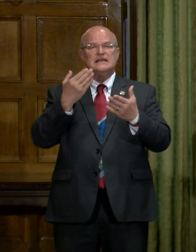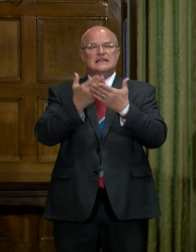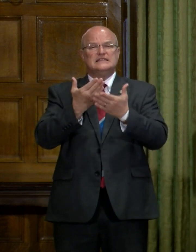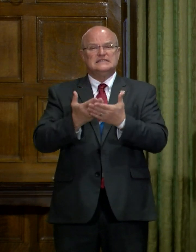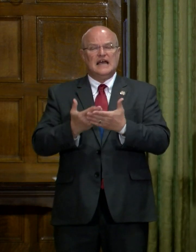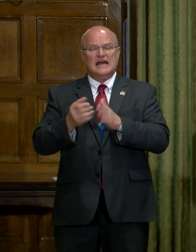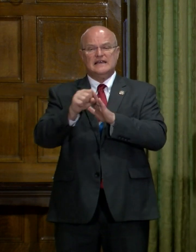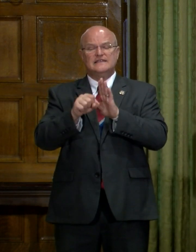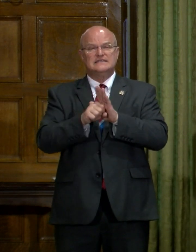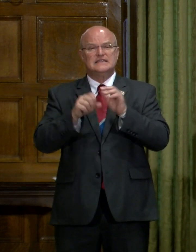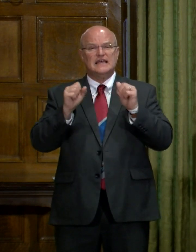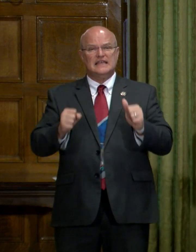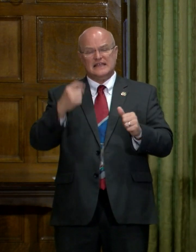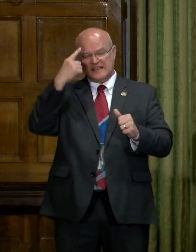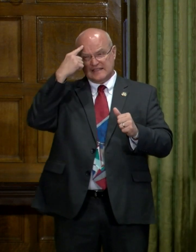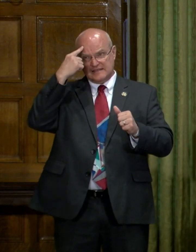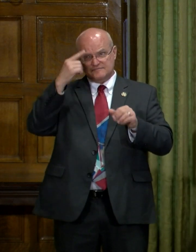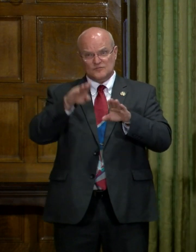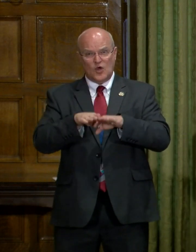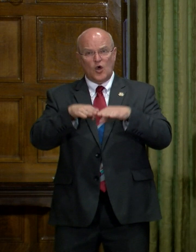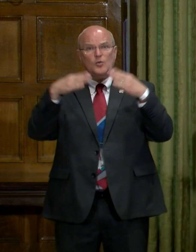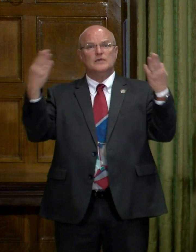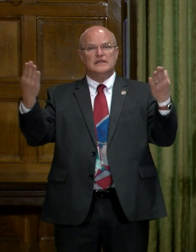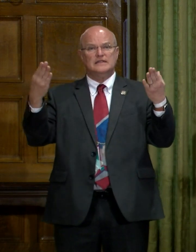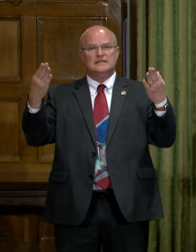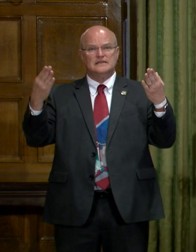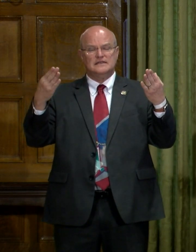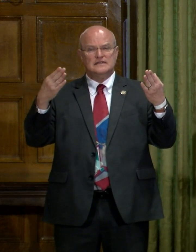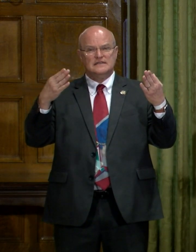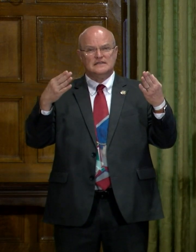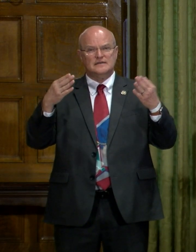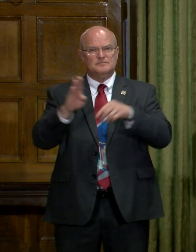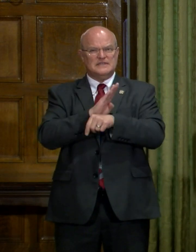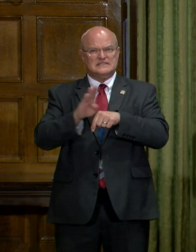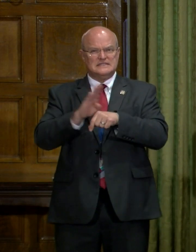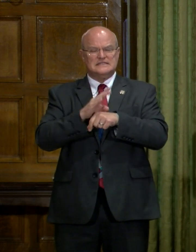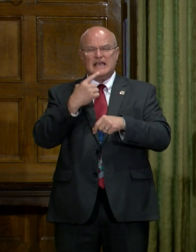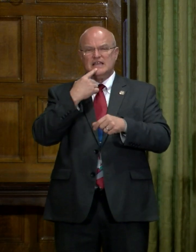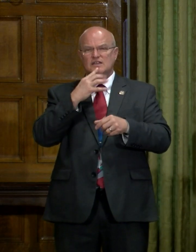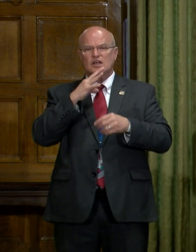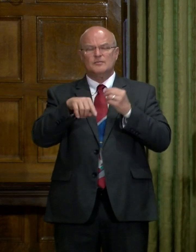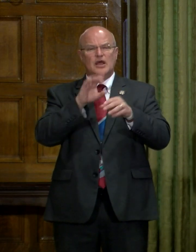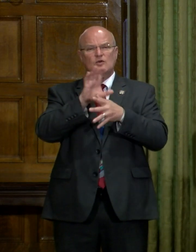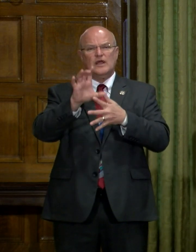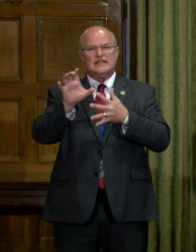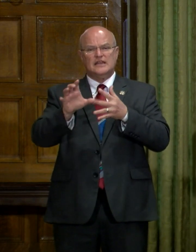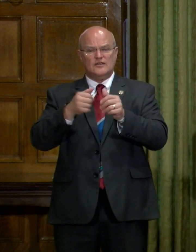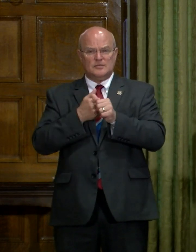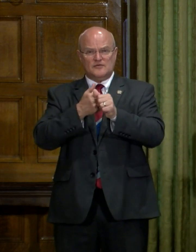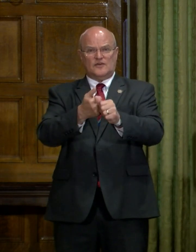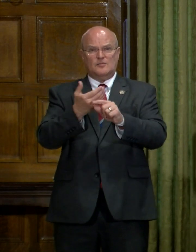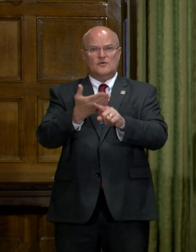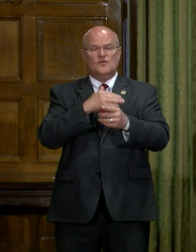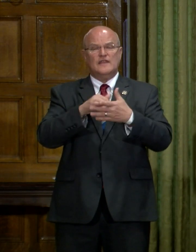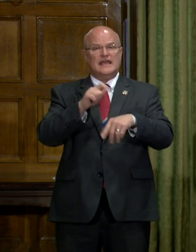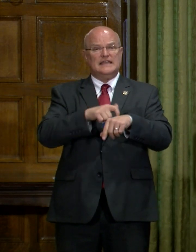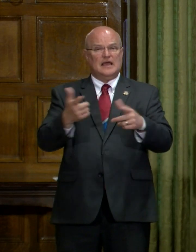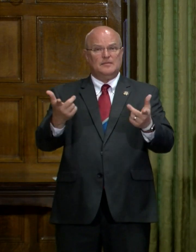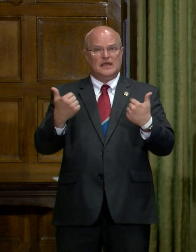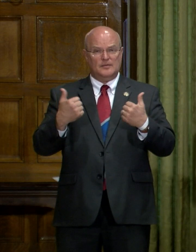see before you consider reopening businesses? And have you discussed criteria that will need to be followed before that time